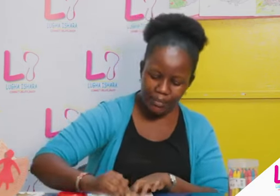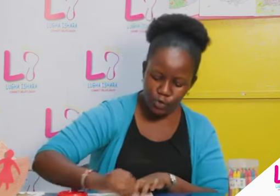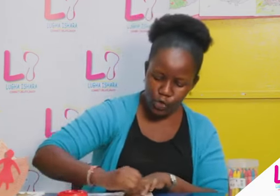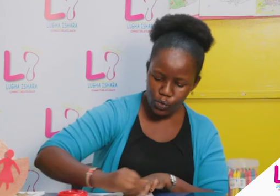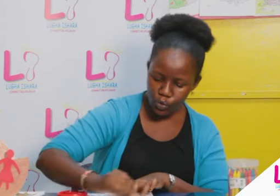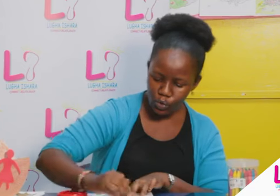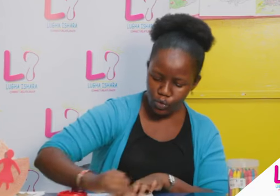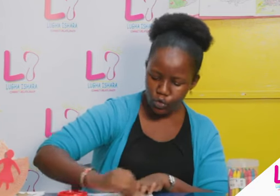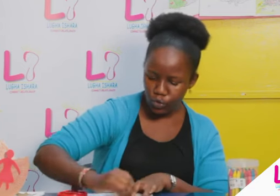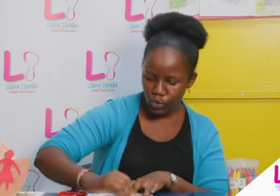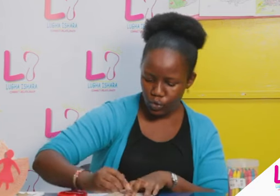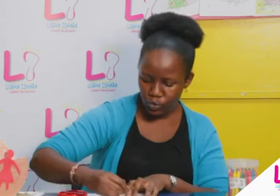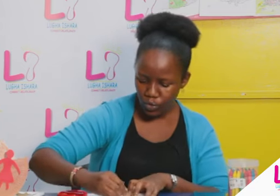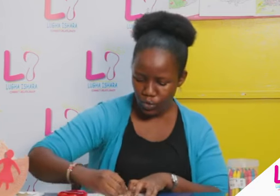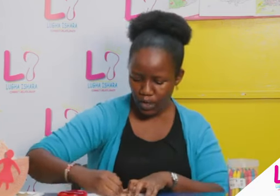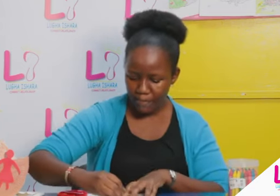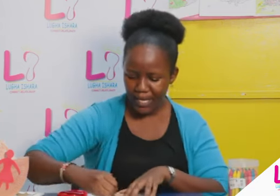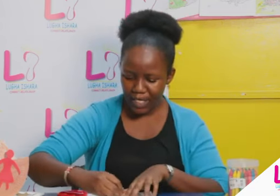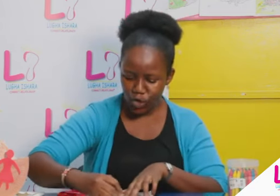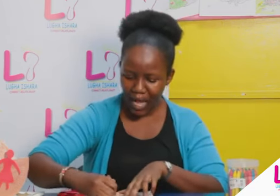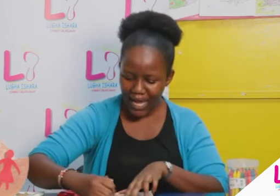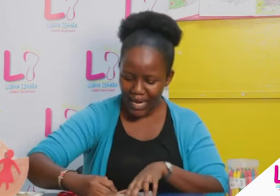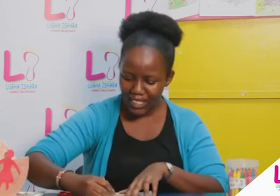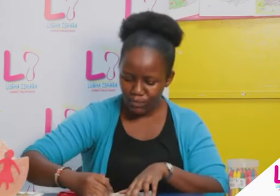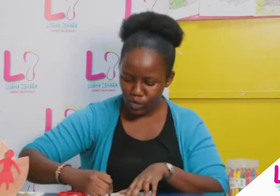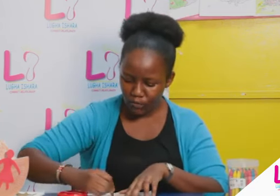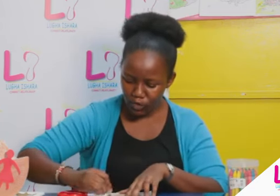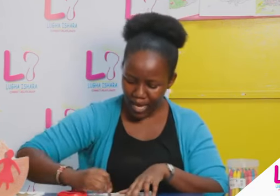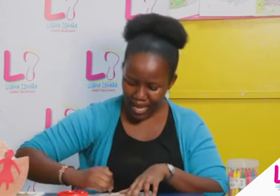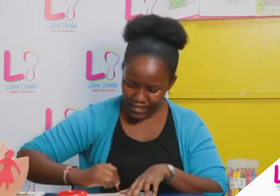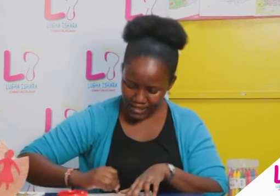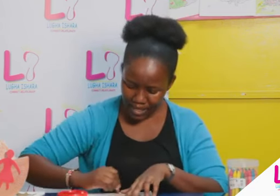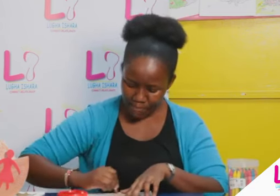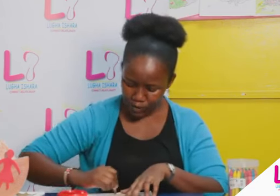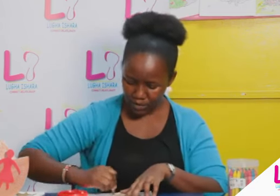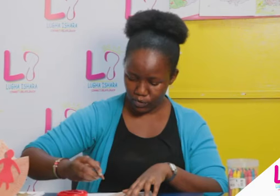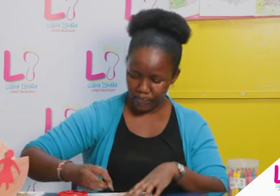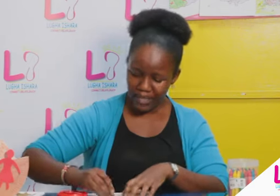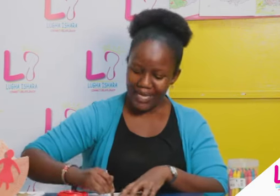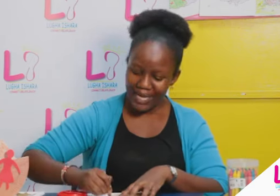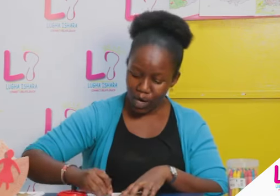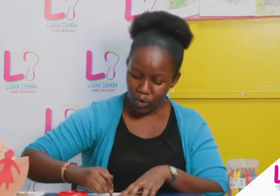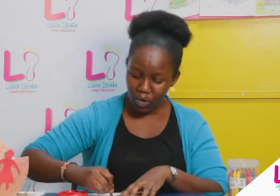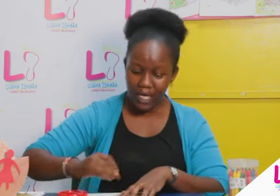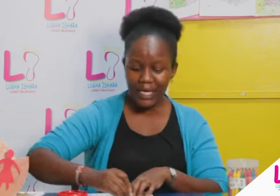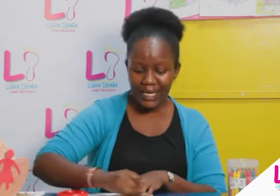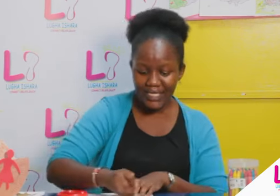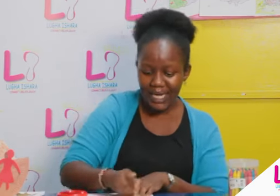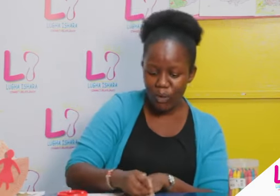to you to make your arc as beautiful as possible. Now, right now, most